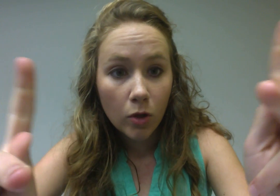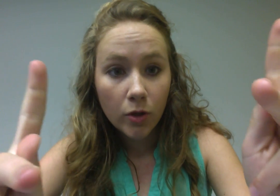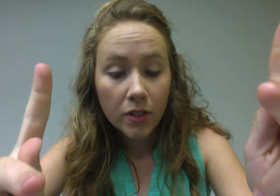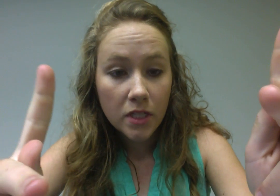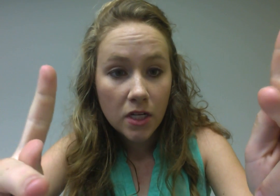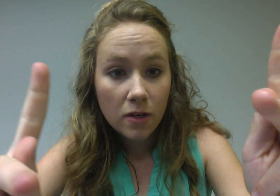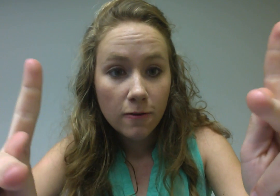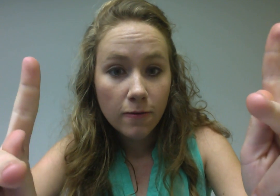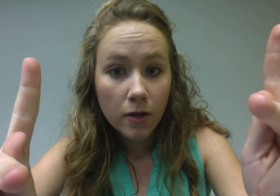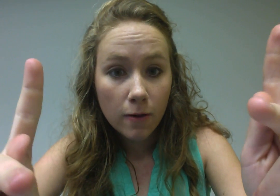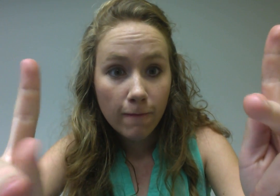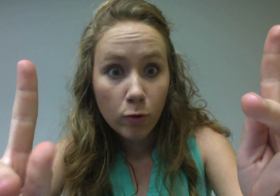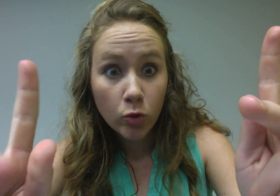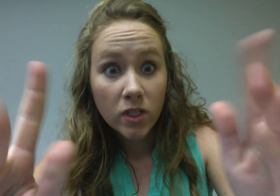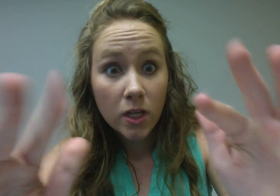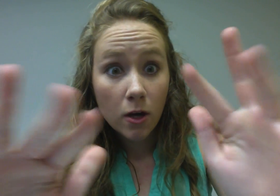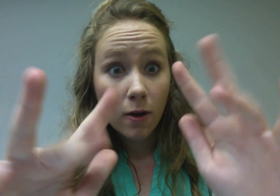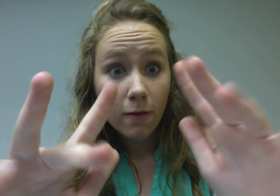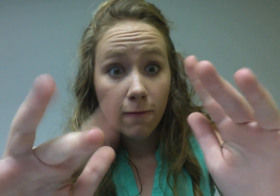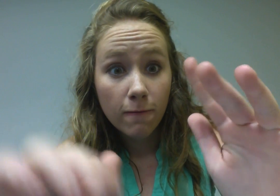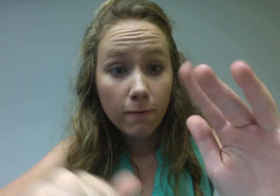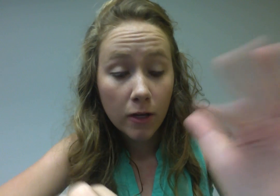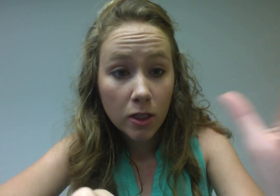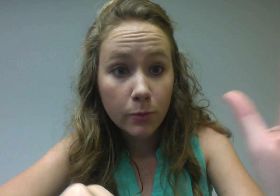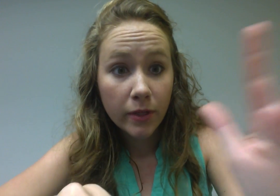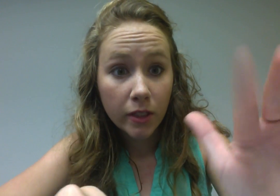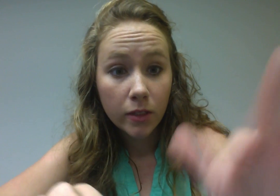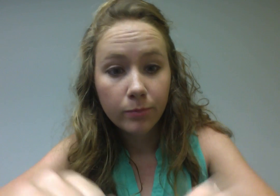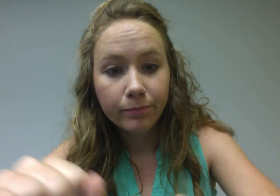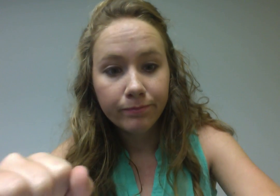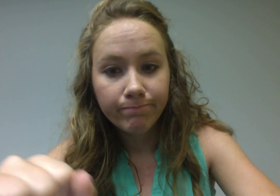Alright, Steve. Focusing on finger spilling.